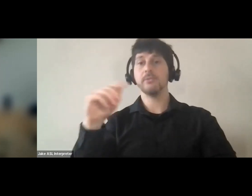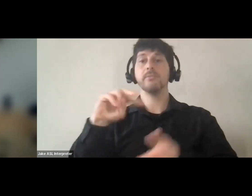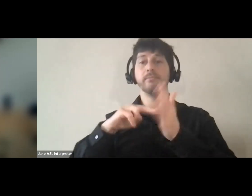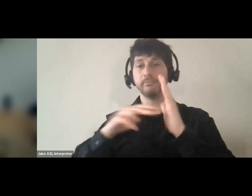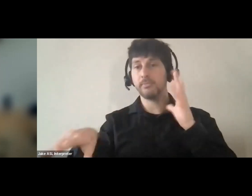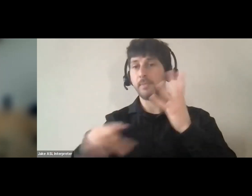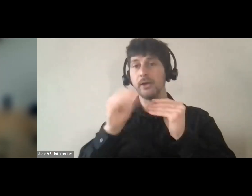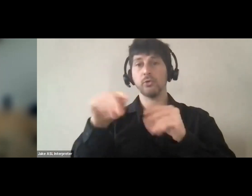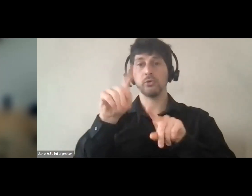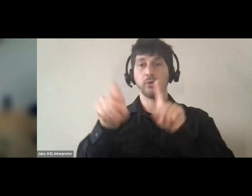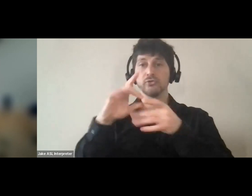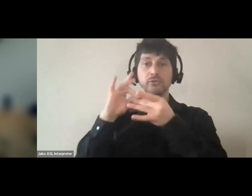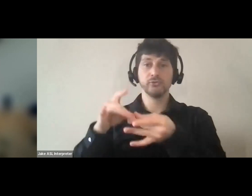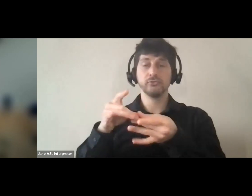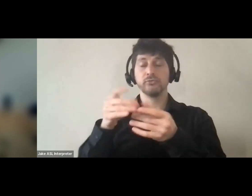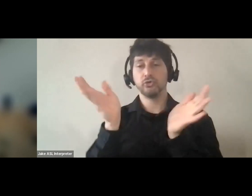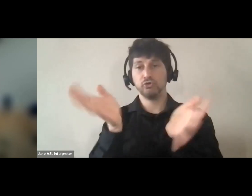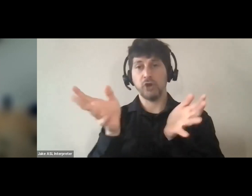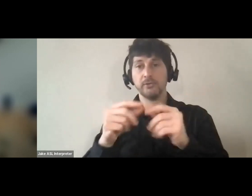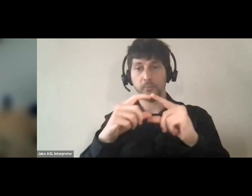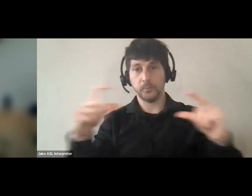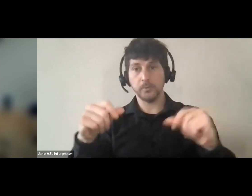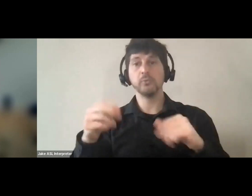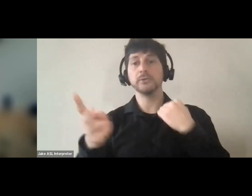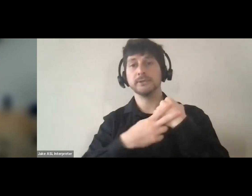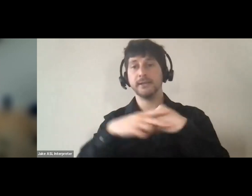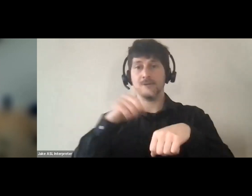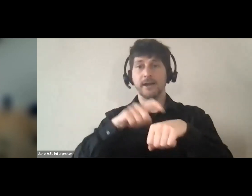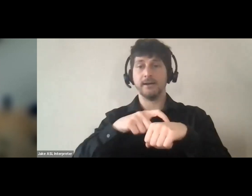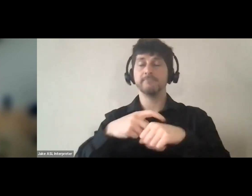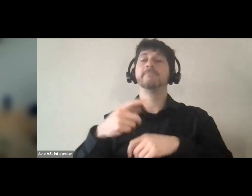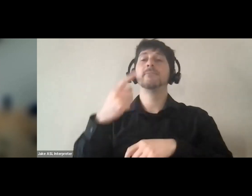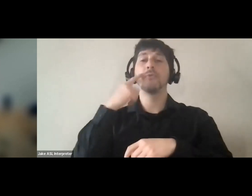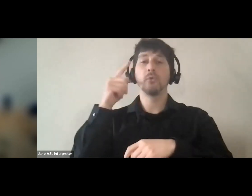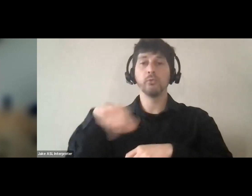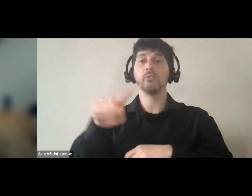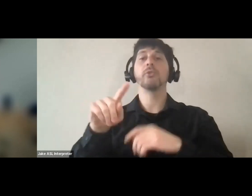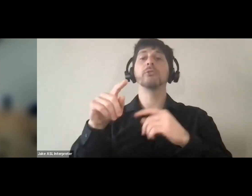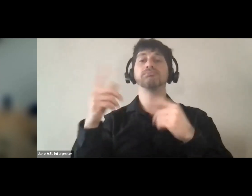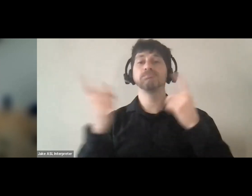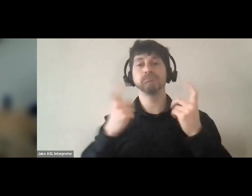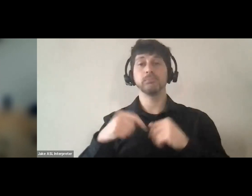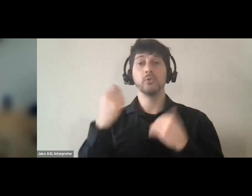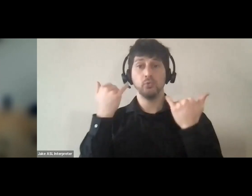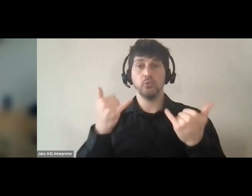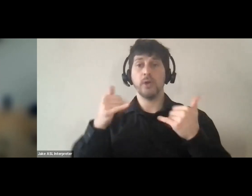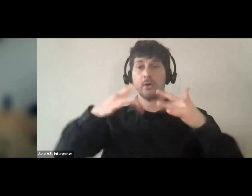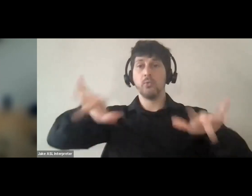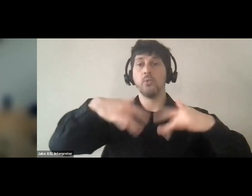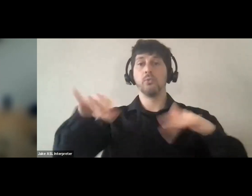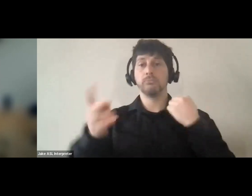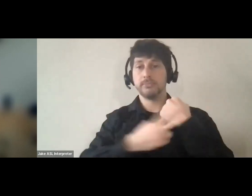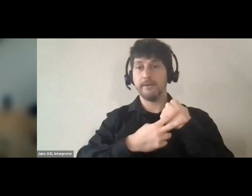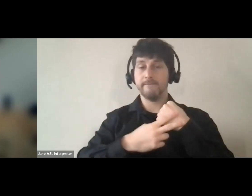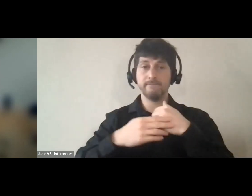questions. We are going to move through the presentation and we'll save time at the end to go over our questions. Today's session is being recorded